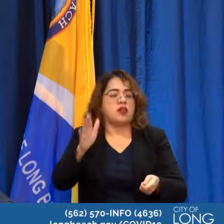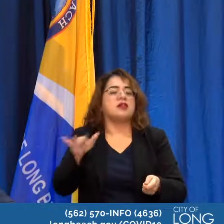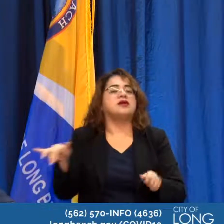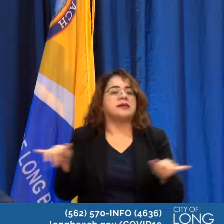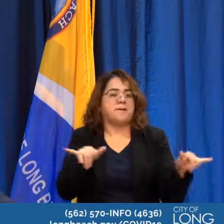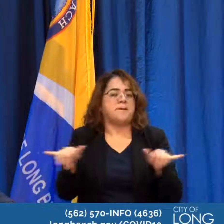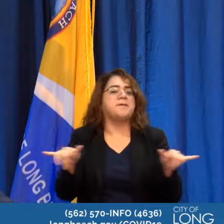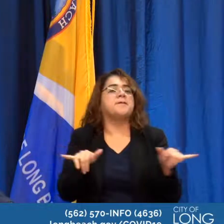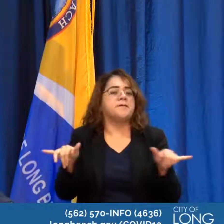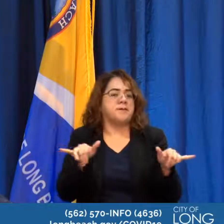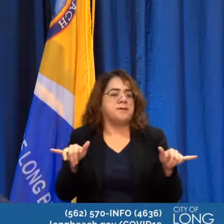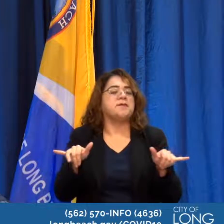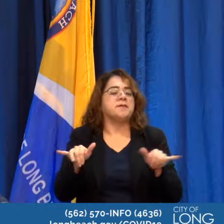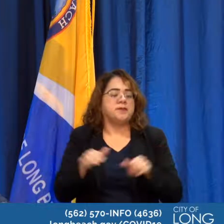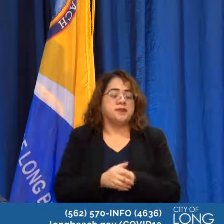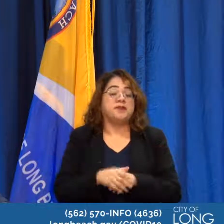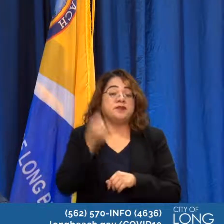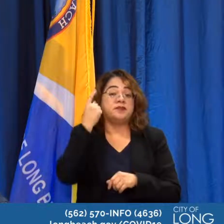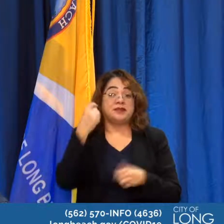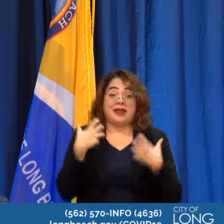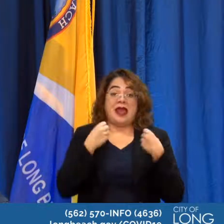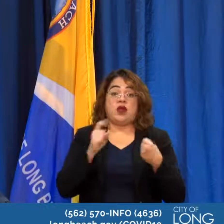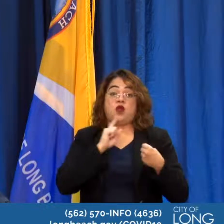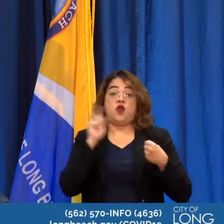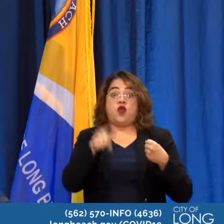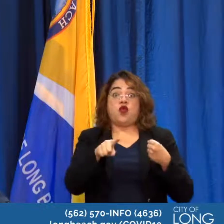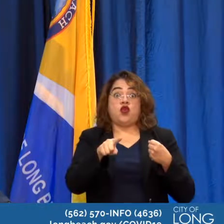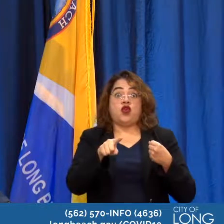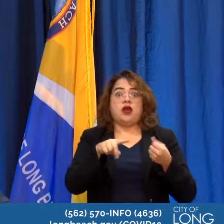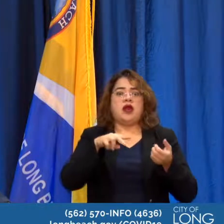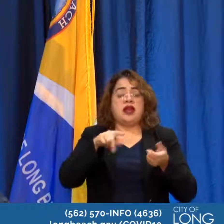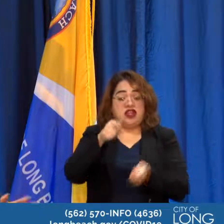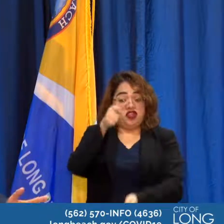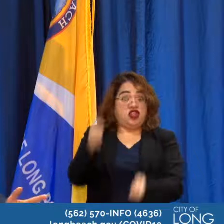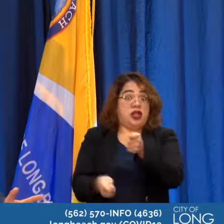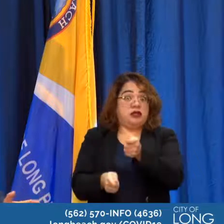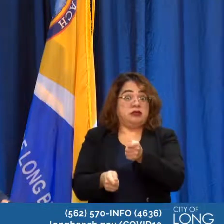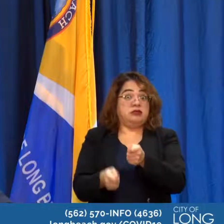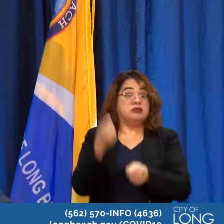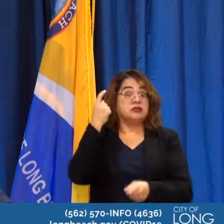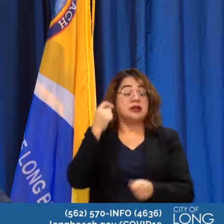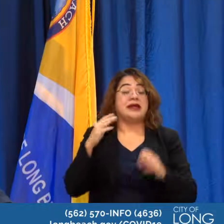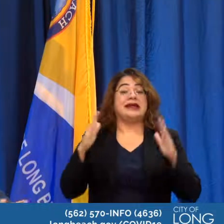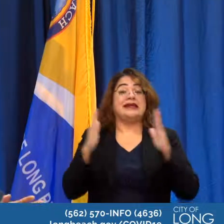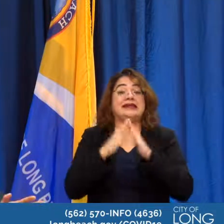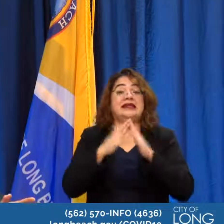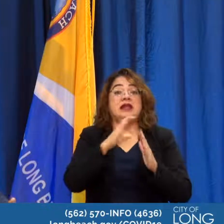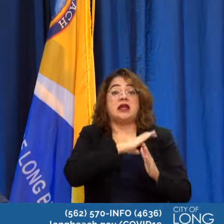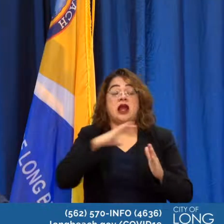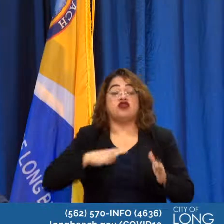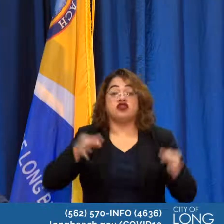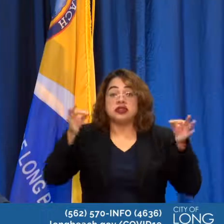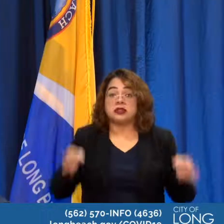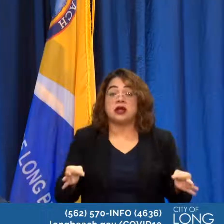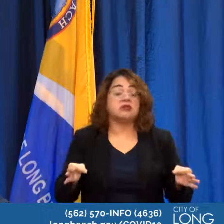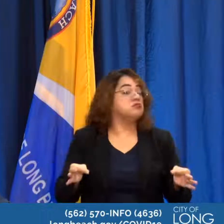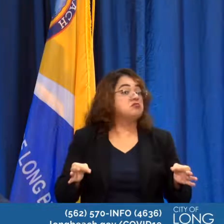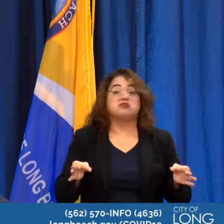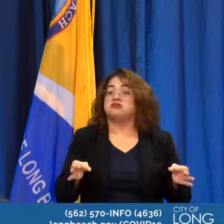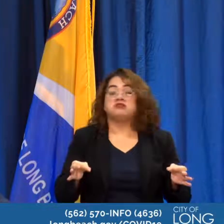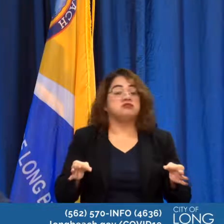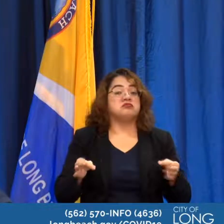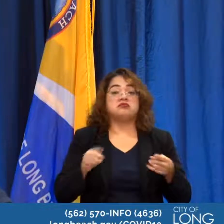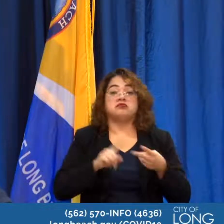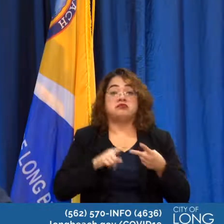to note that when changes are made to the health order, it's not the city council that makes these decisions. It's not your